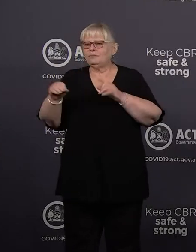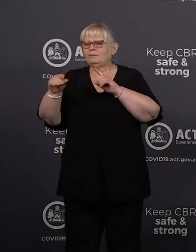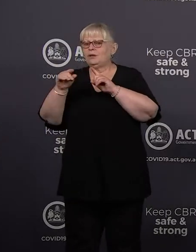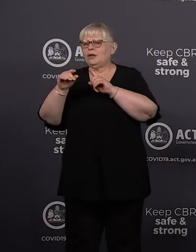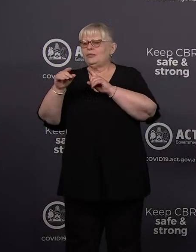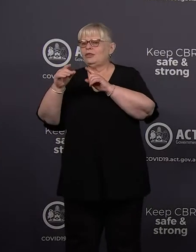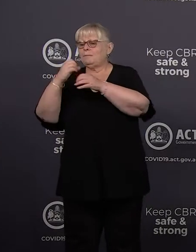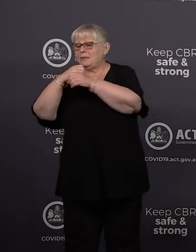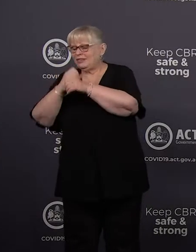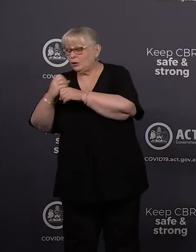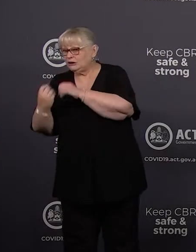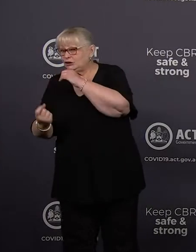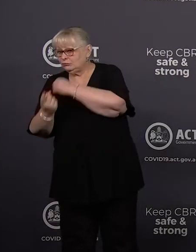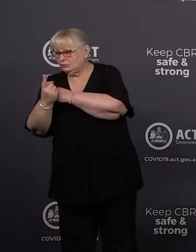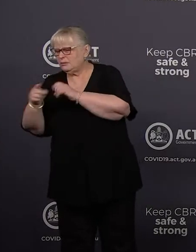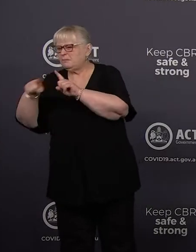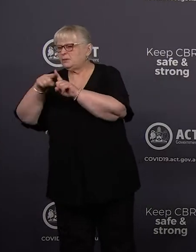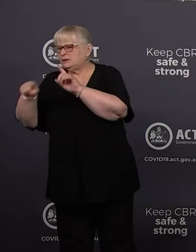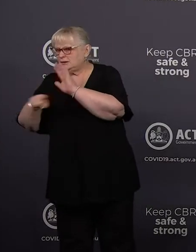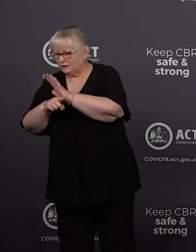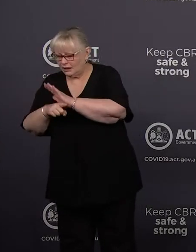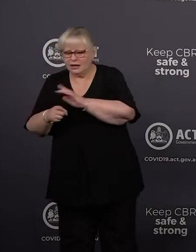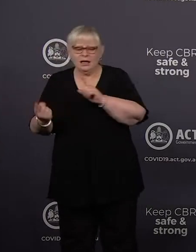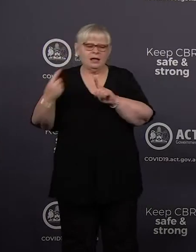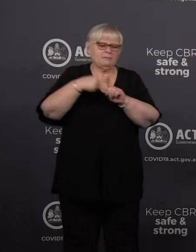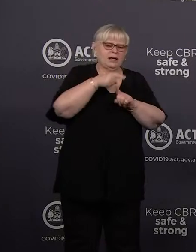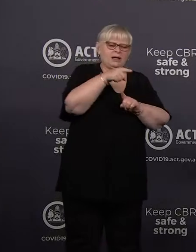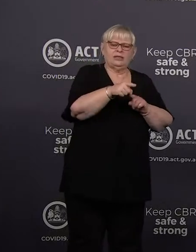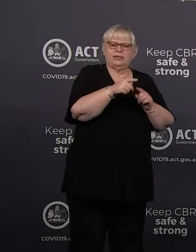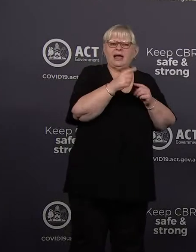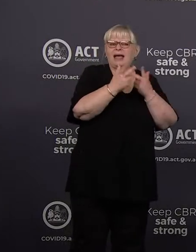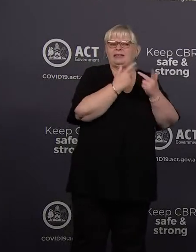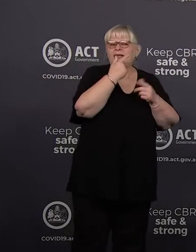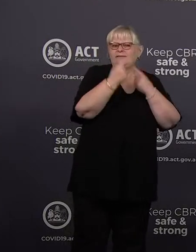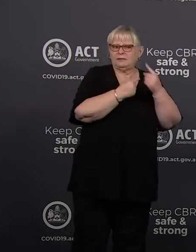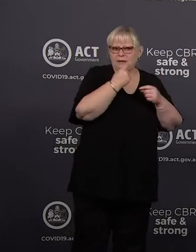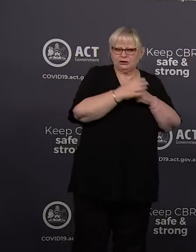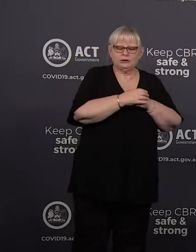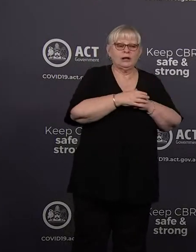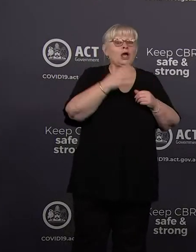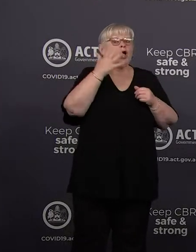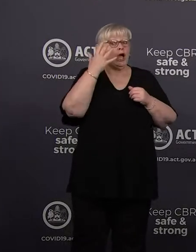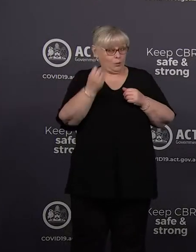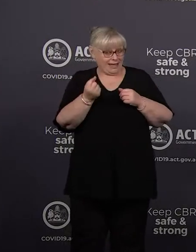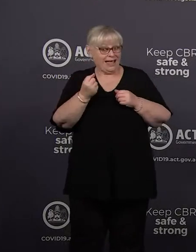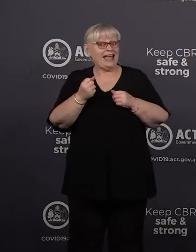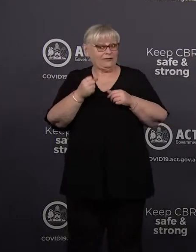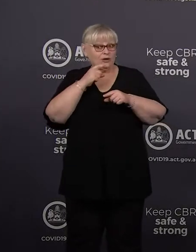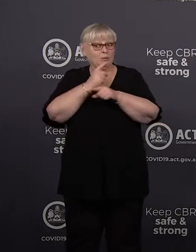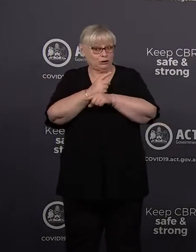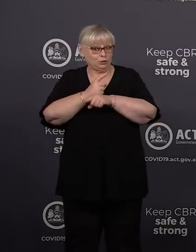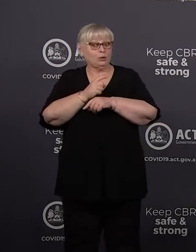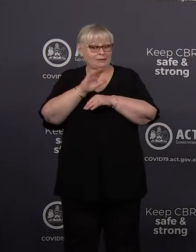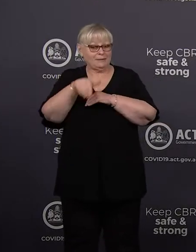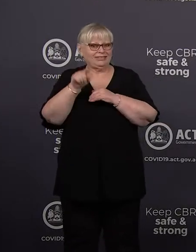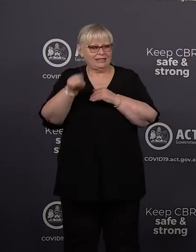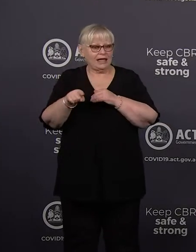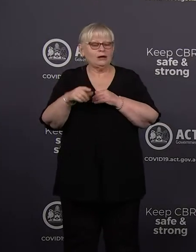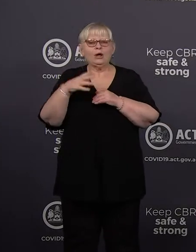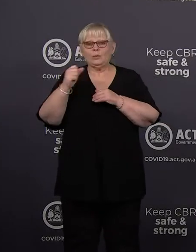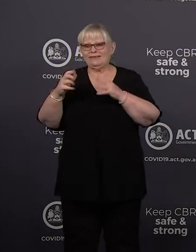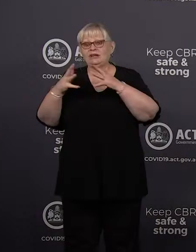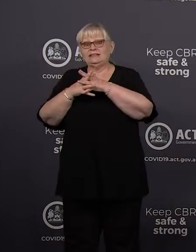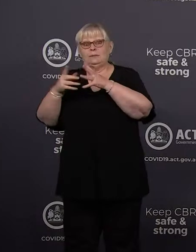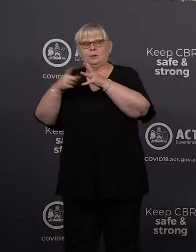from pathology and the information that was in someone's system. We absolutely have, and we've talked about this before, we absolutely have both